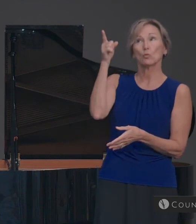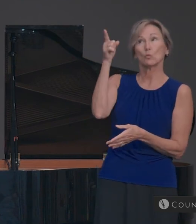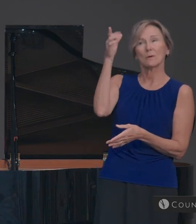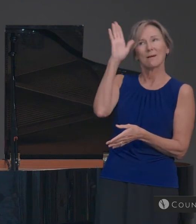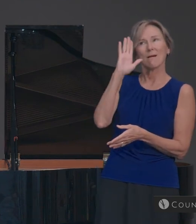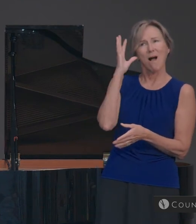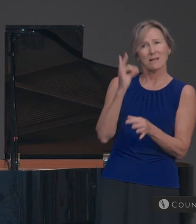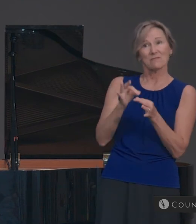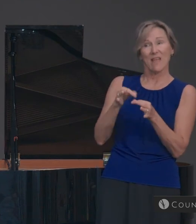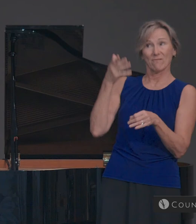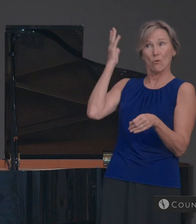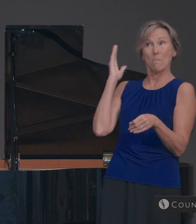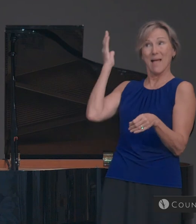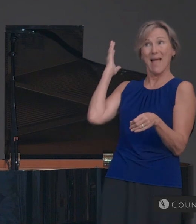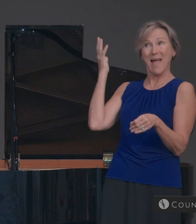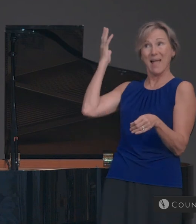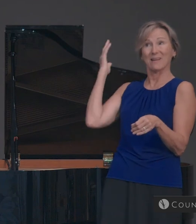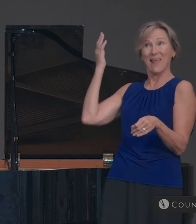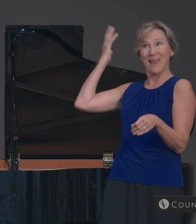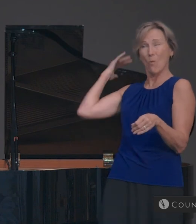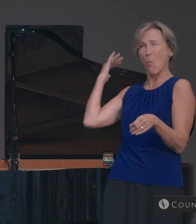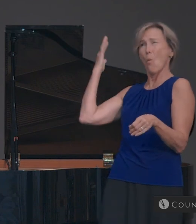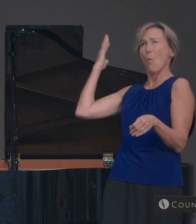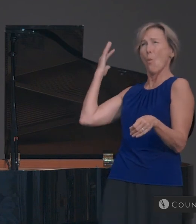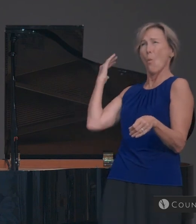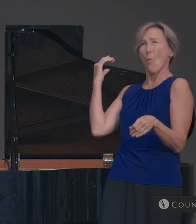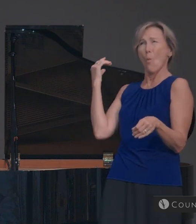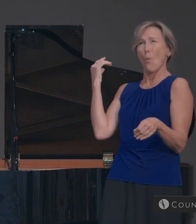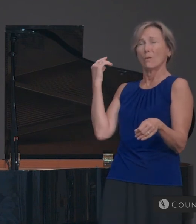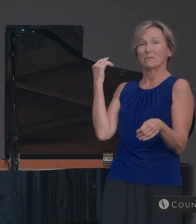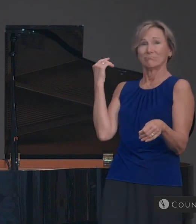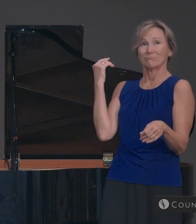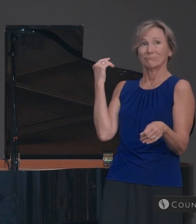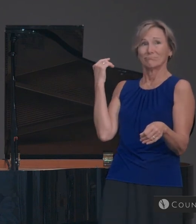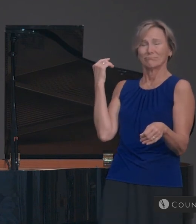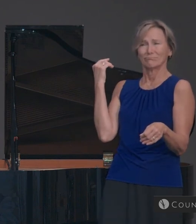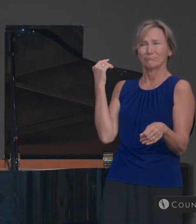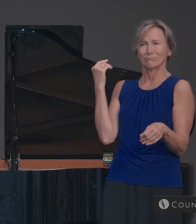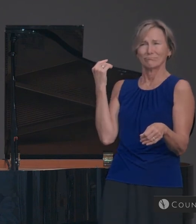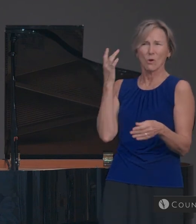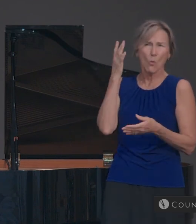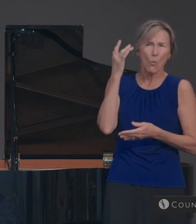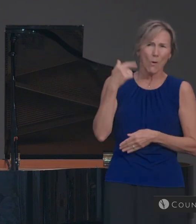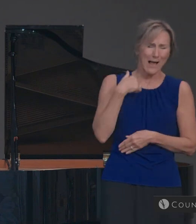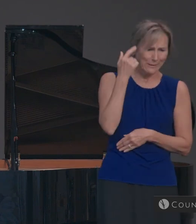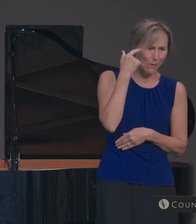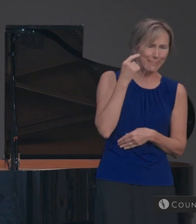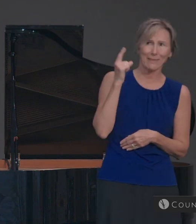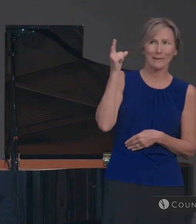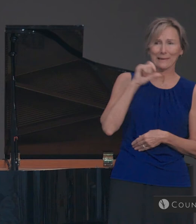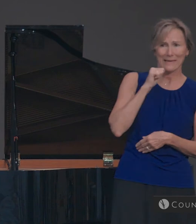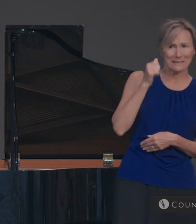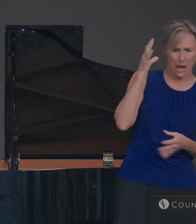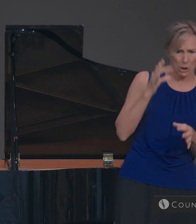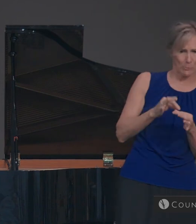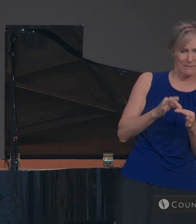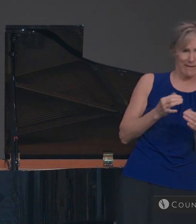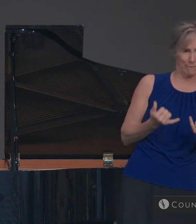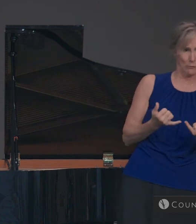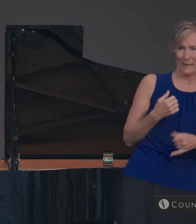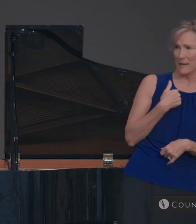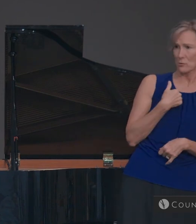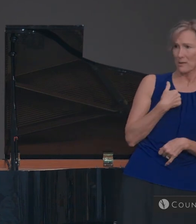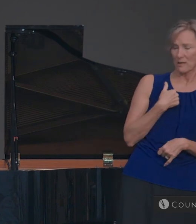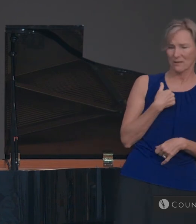was faithful in 730 BC, what makes me think he won't be faithful now? When we